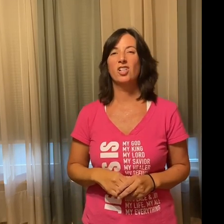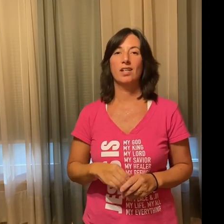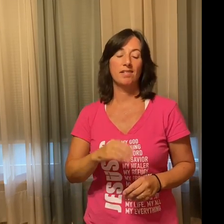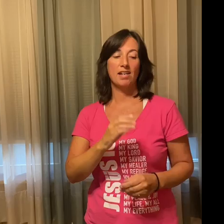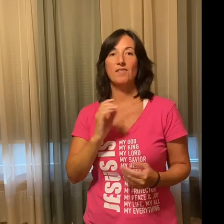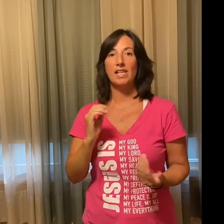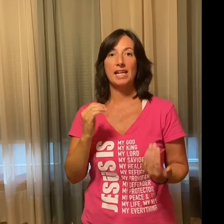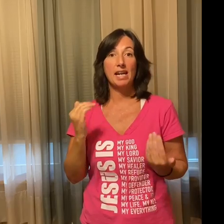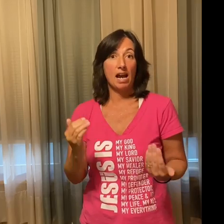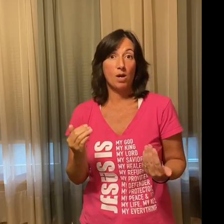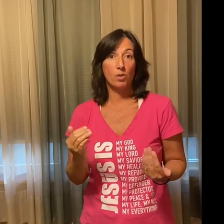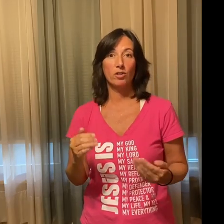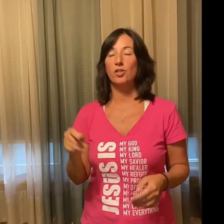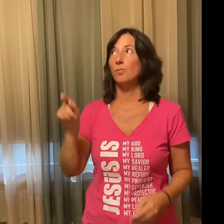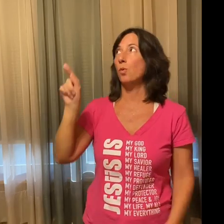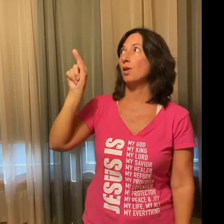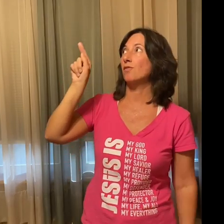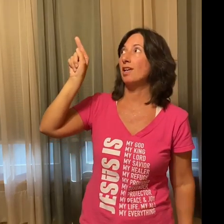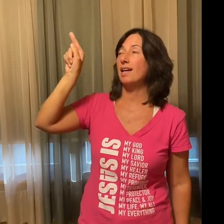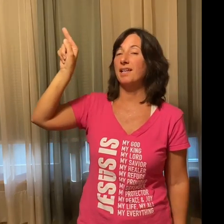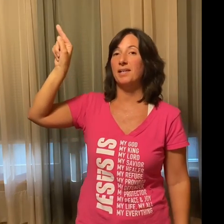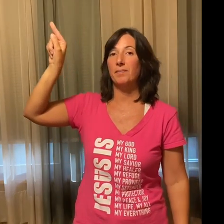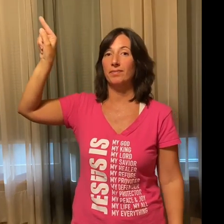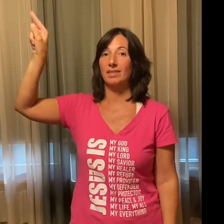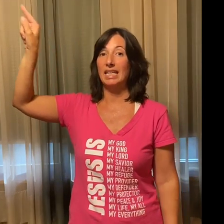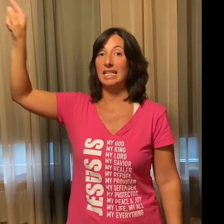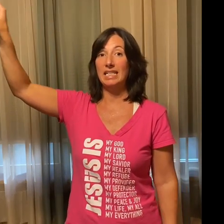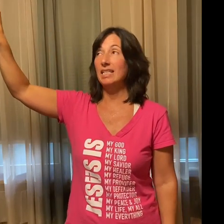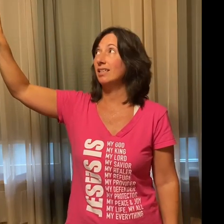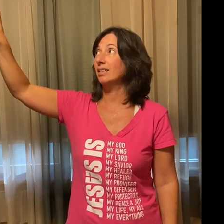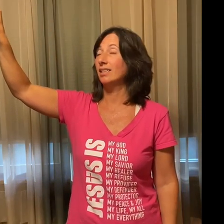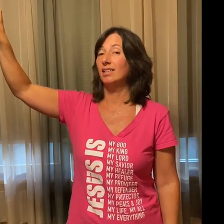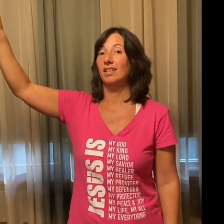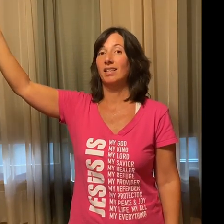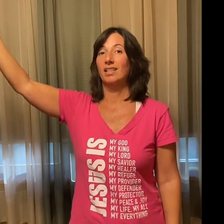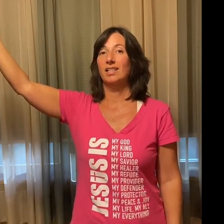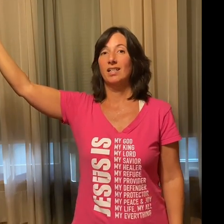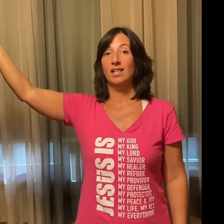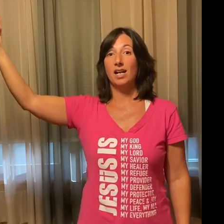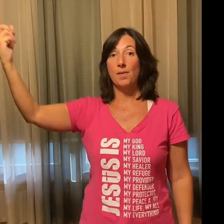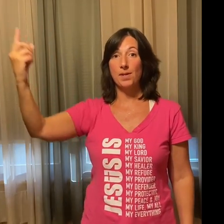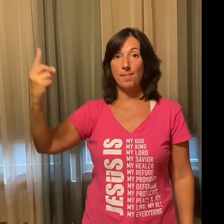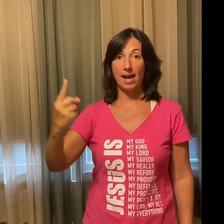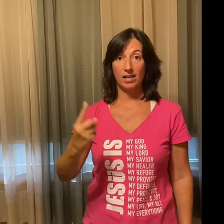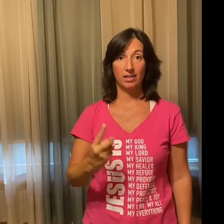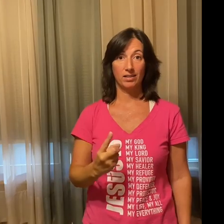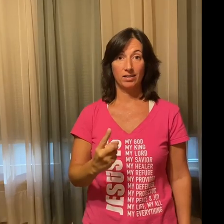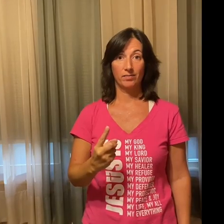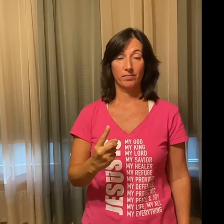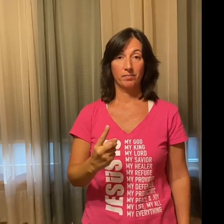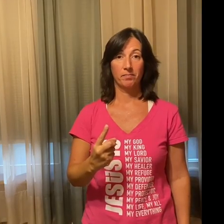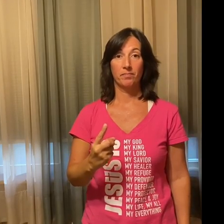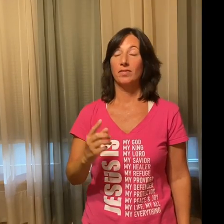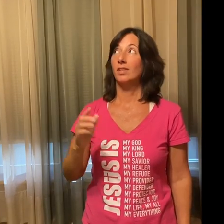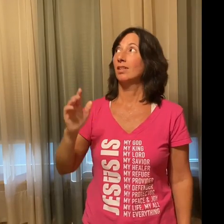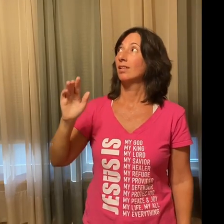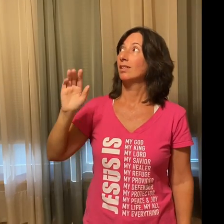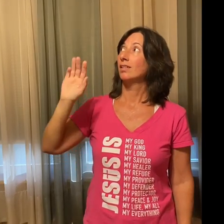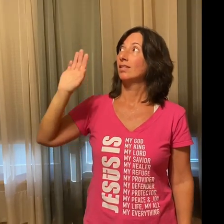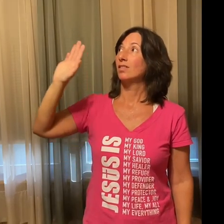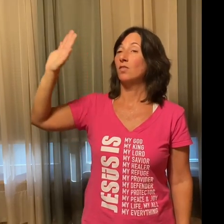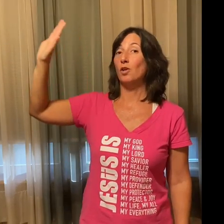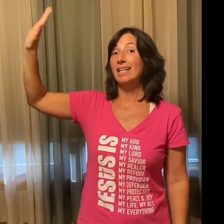Or you can, instead of saying our, you can point right at him. He coming back